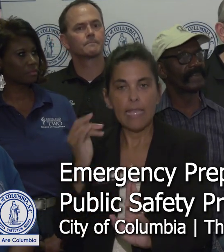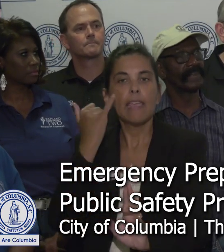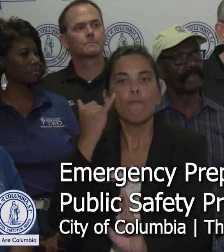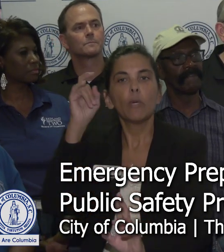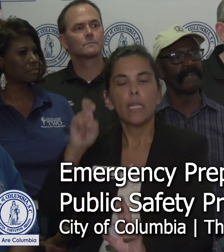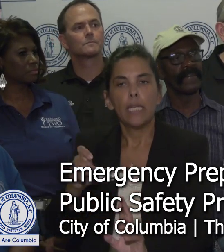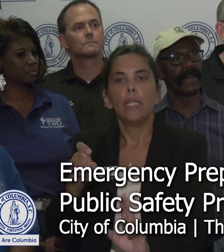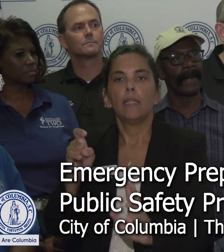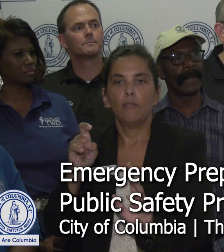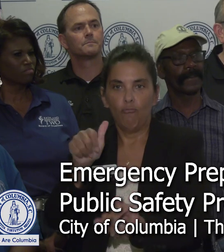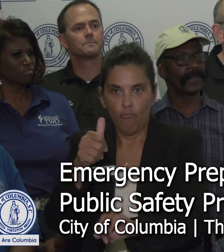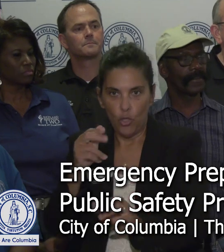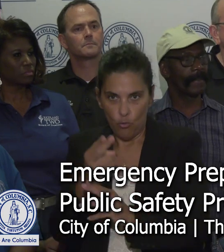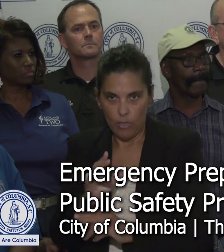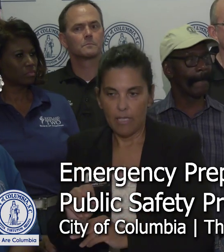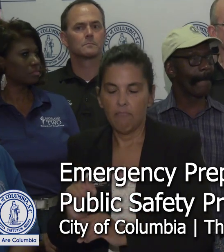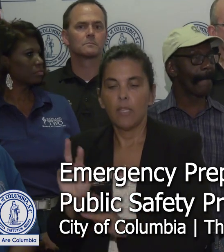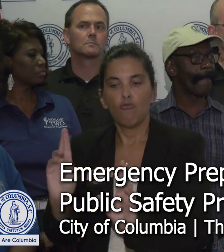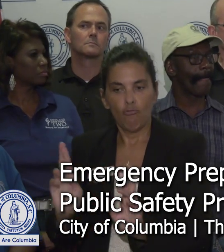that.